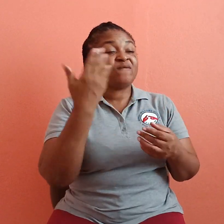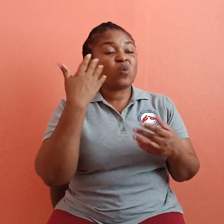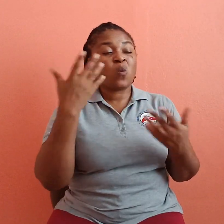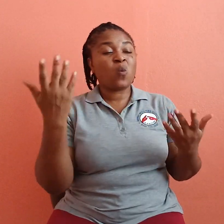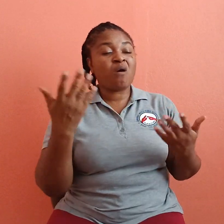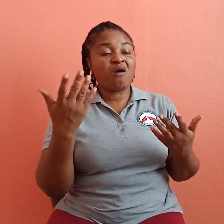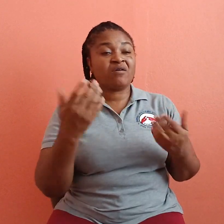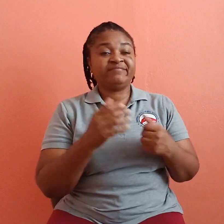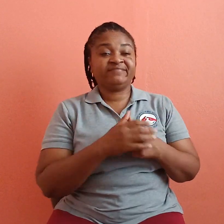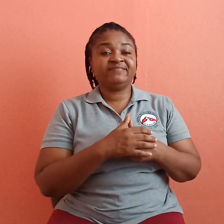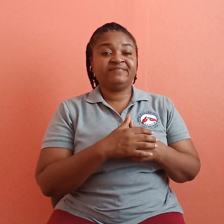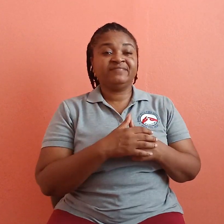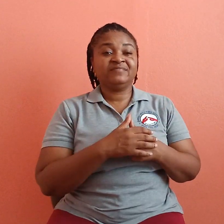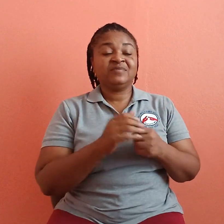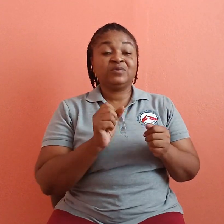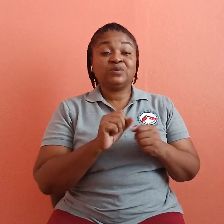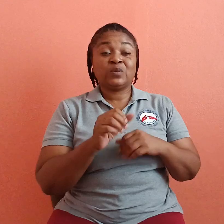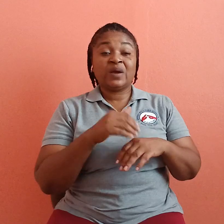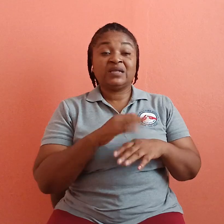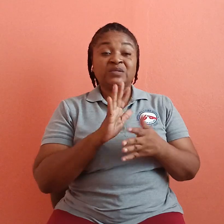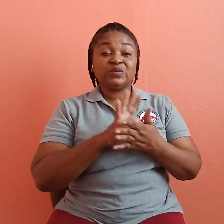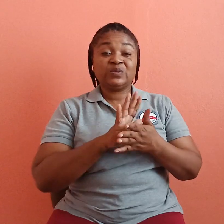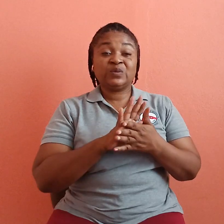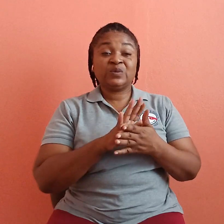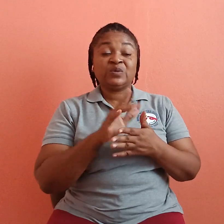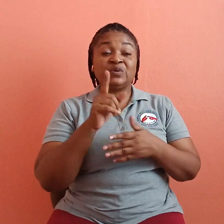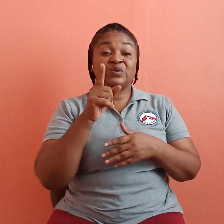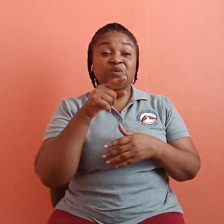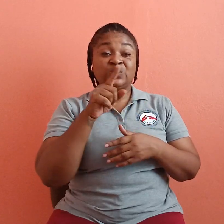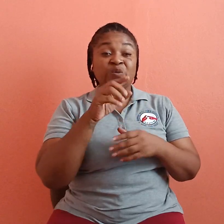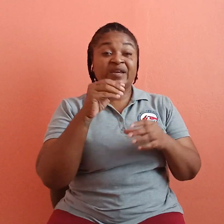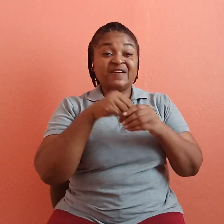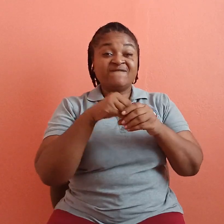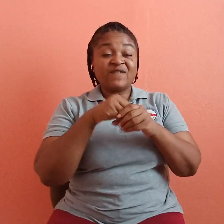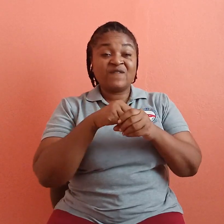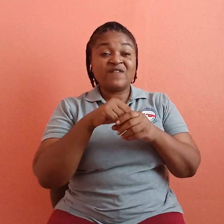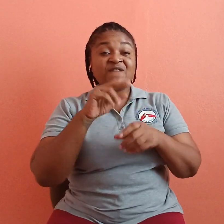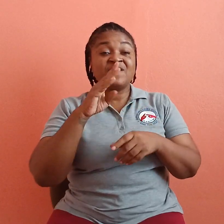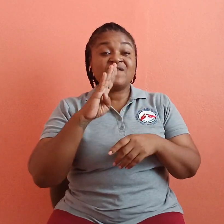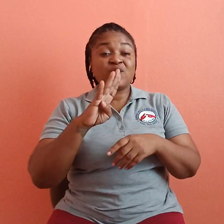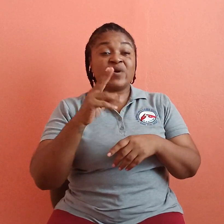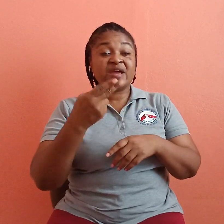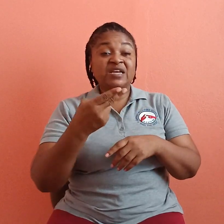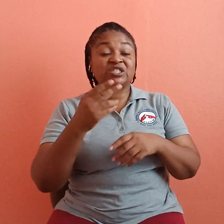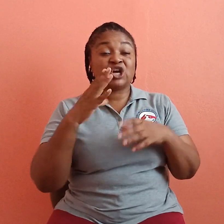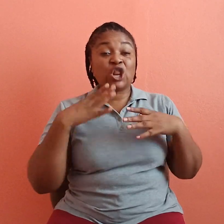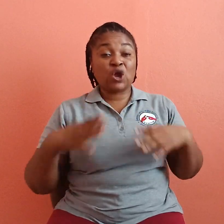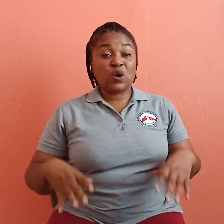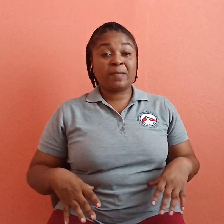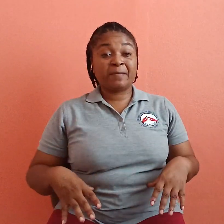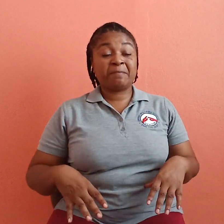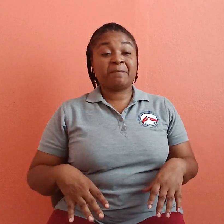So, at school, you were a part of the 4-H club, and they had a bake